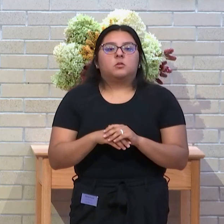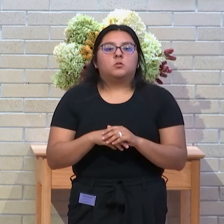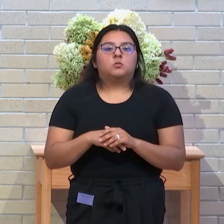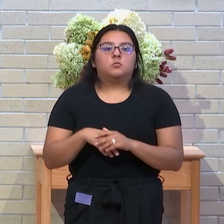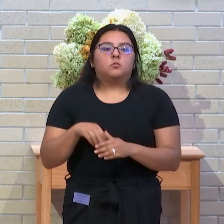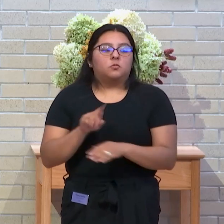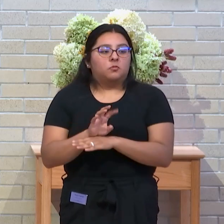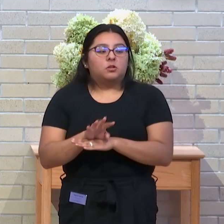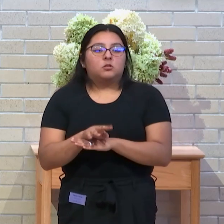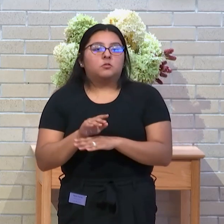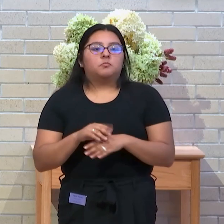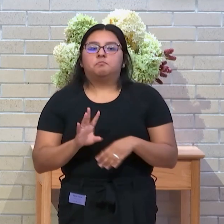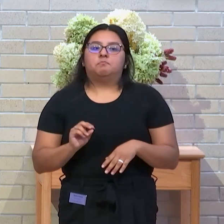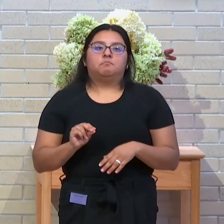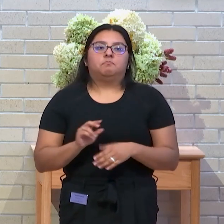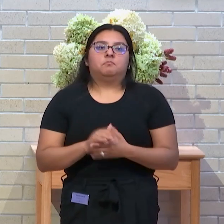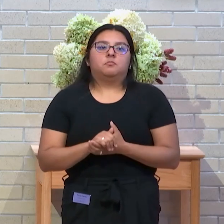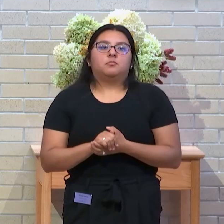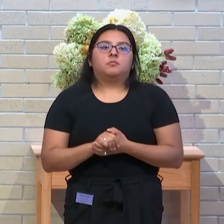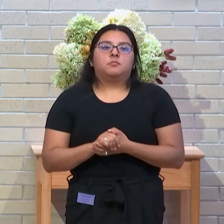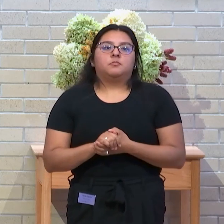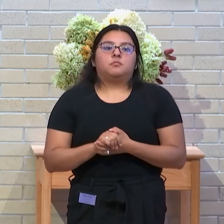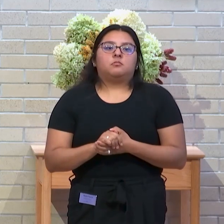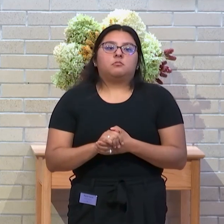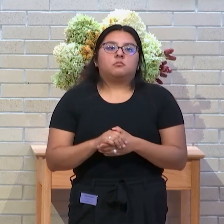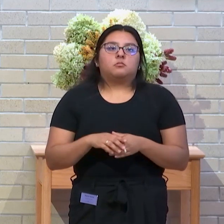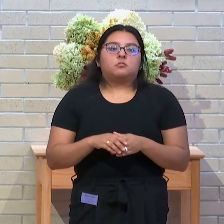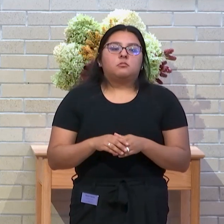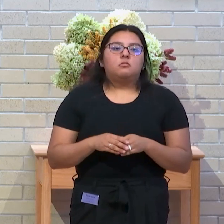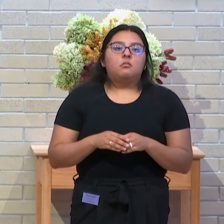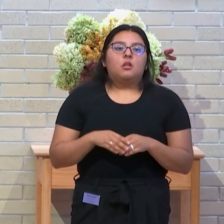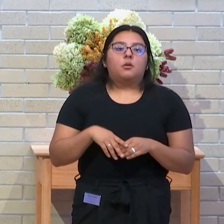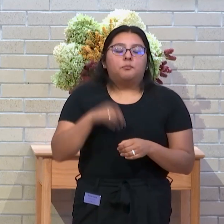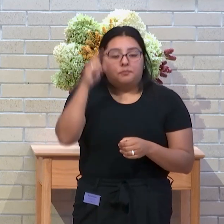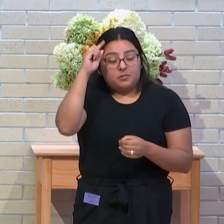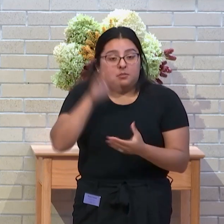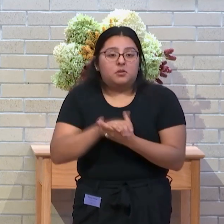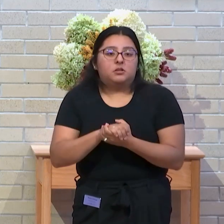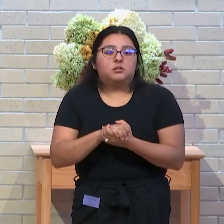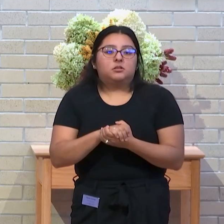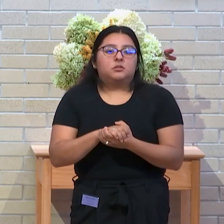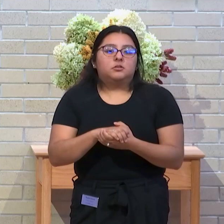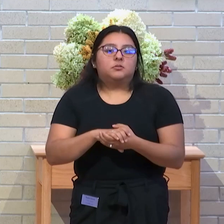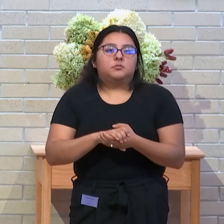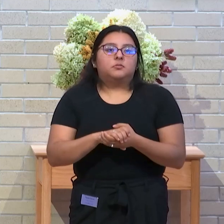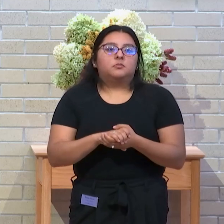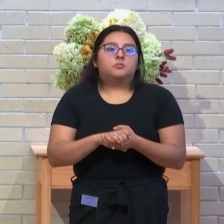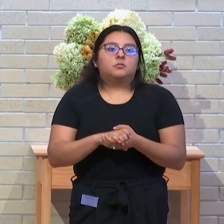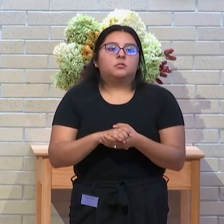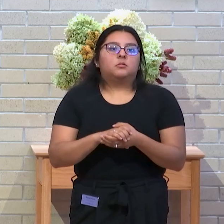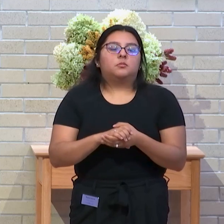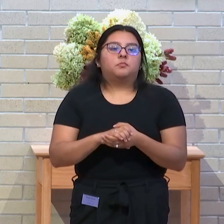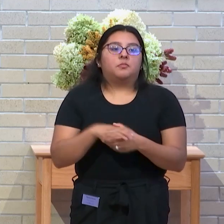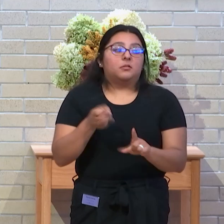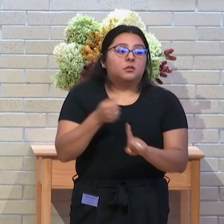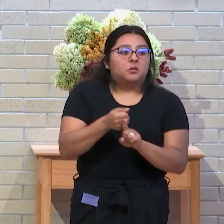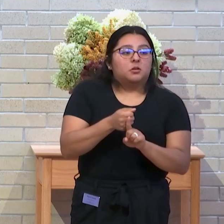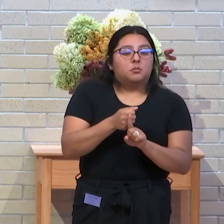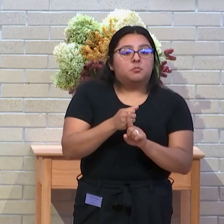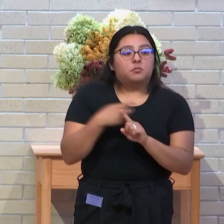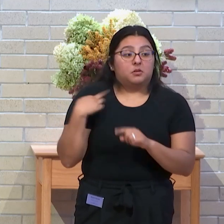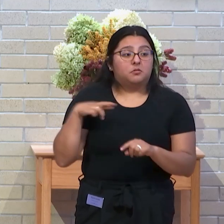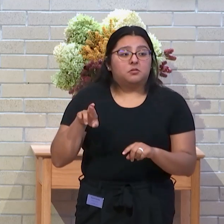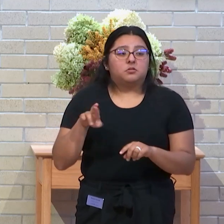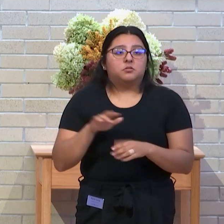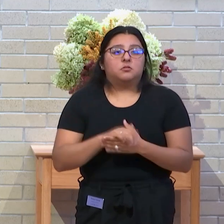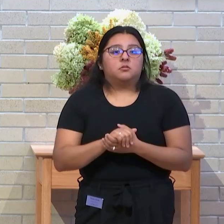sketches of what was taking place was allowed because it's believed that it would disrupt the ceremony and anger the spirits, causing no rain